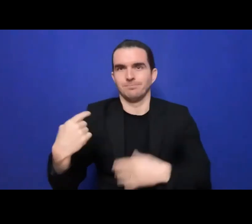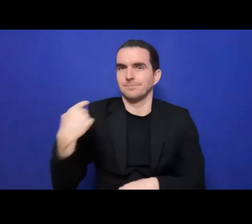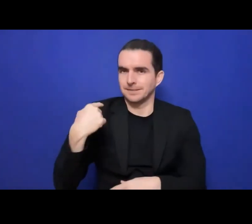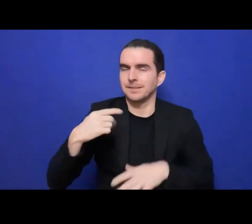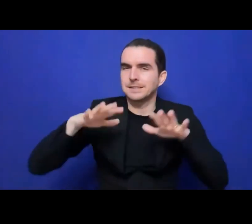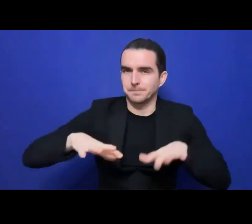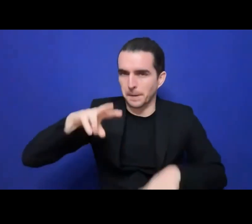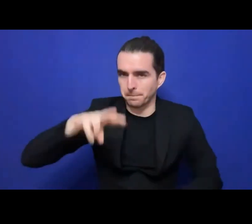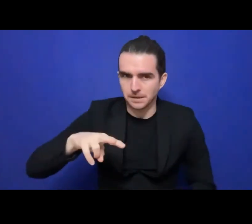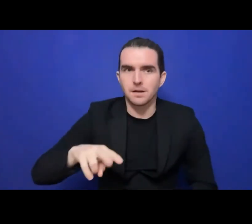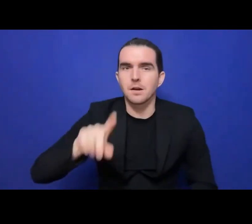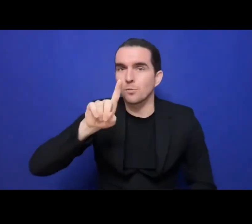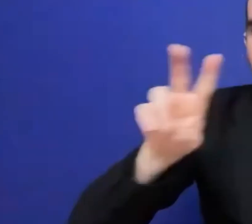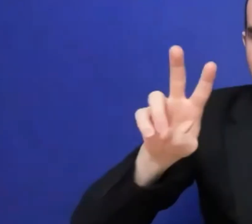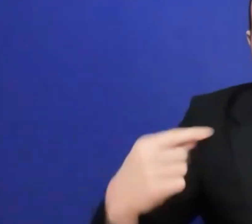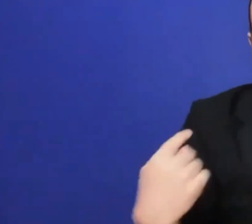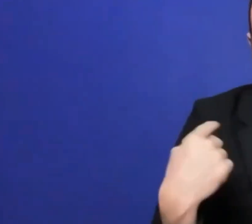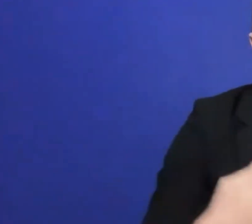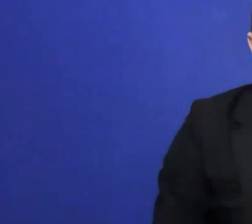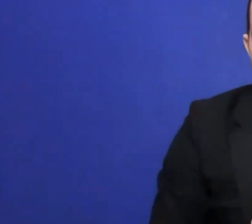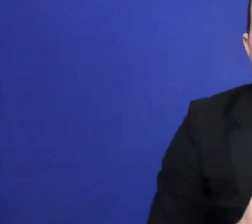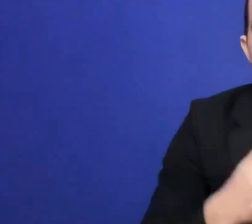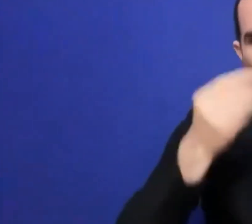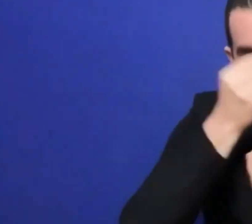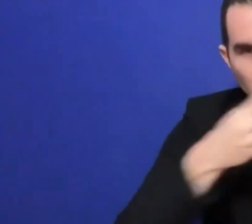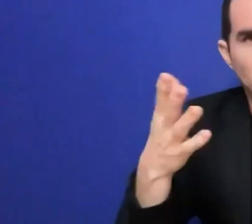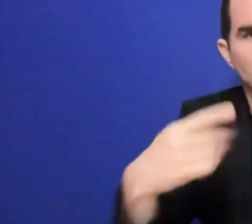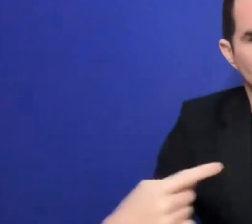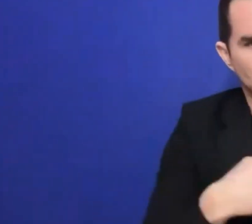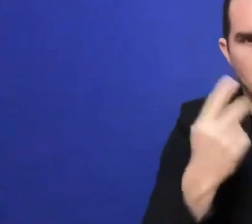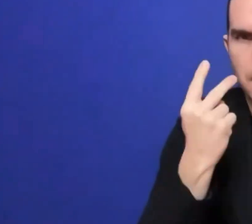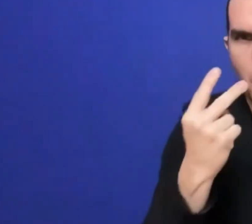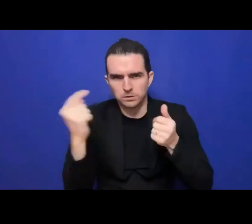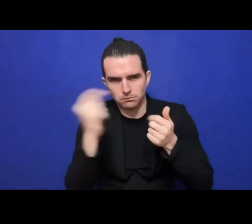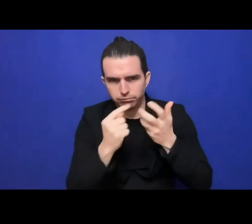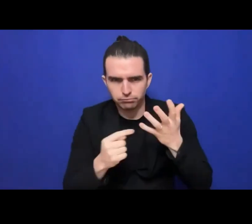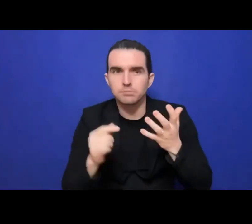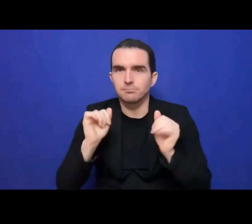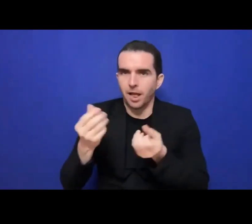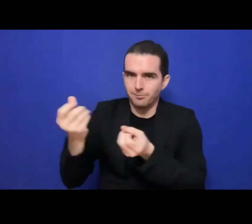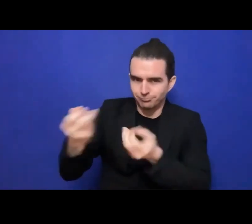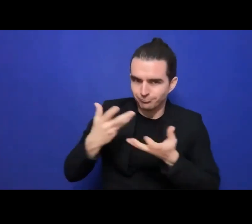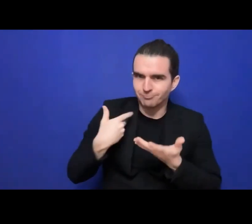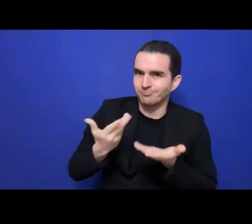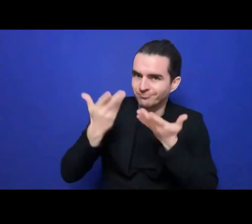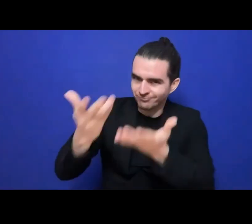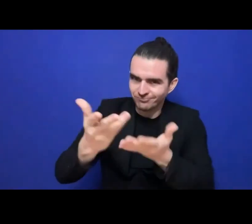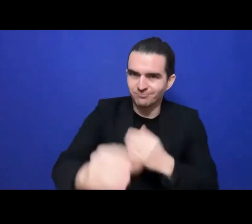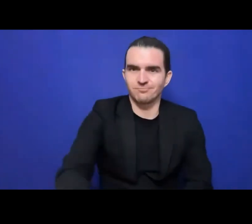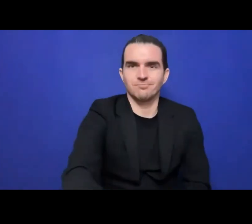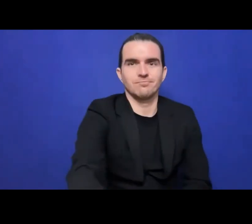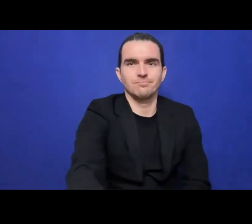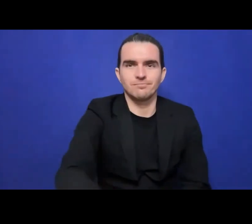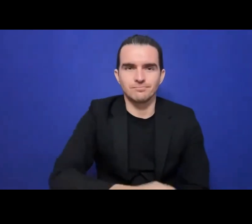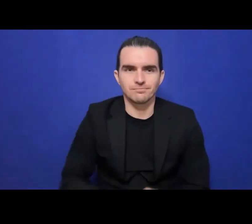Thank you very much, Eliana, and good morning, good afternoon, good evening, everyone. So this is Akihito that I'm leading the